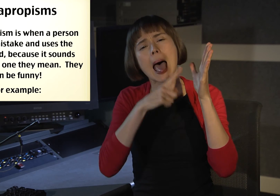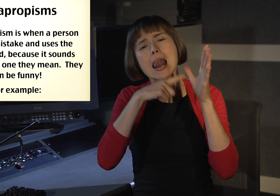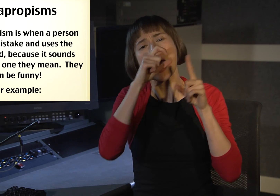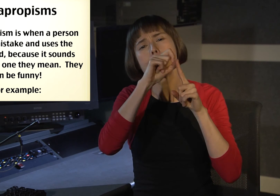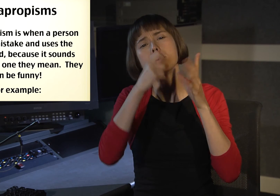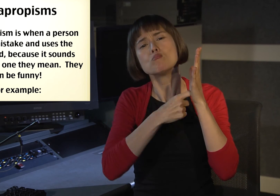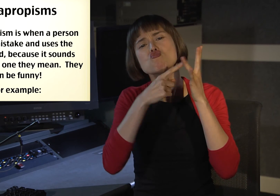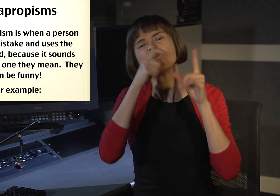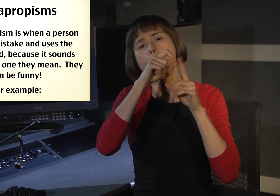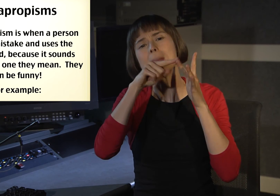malapropisms.